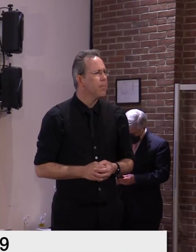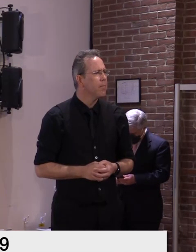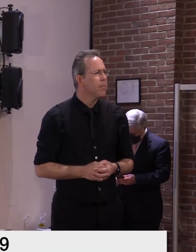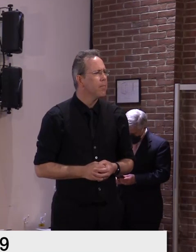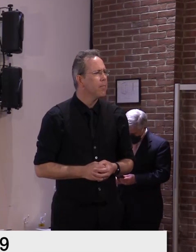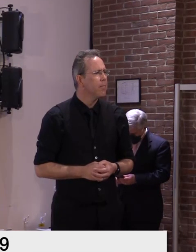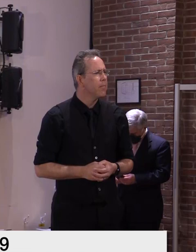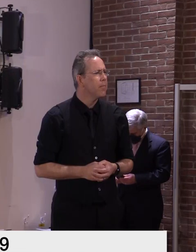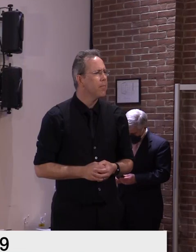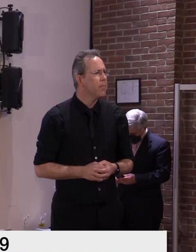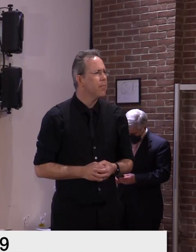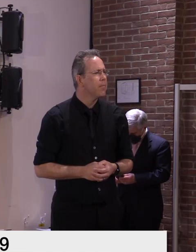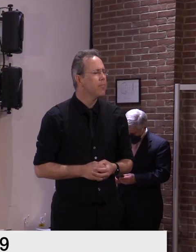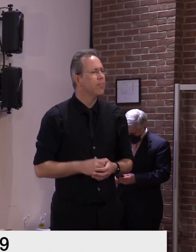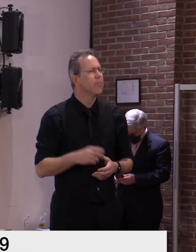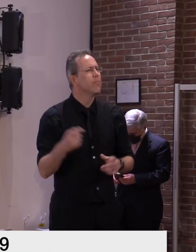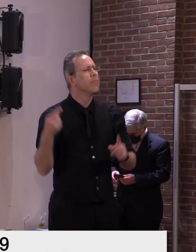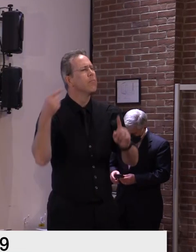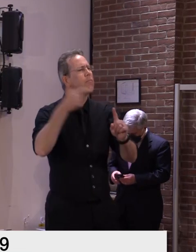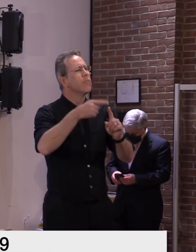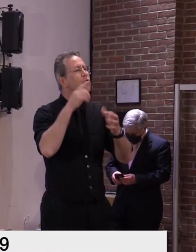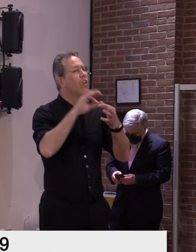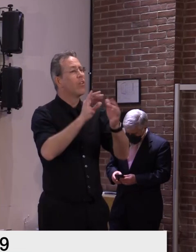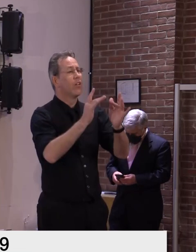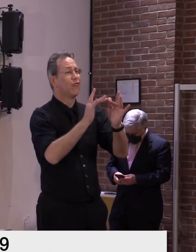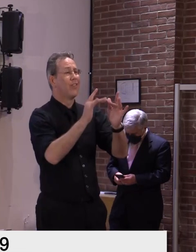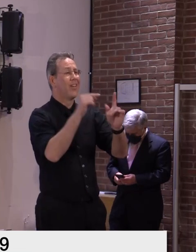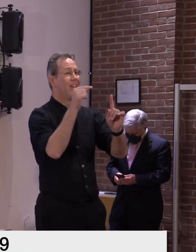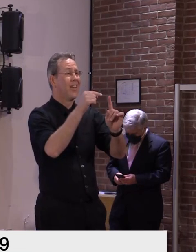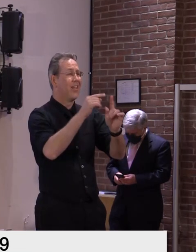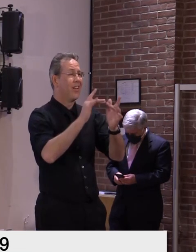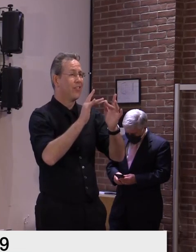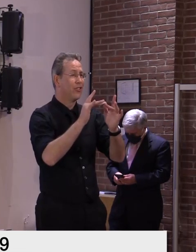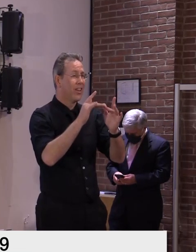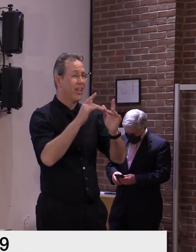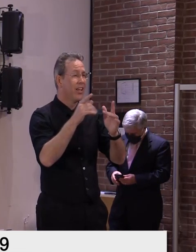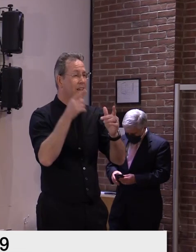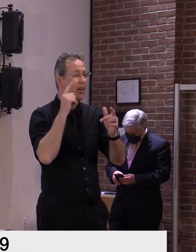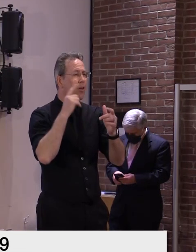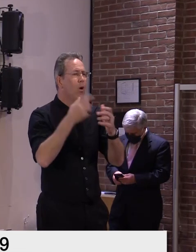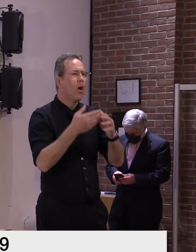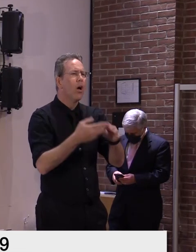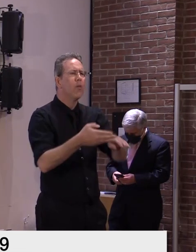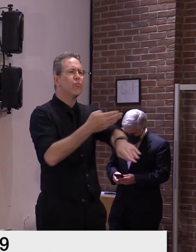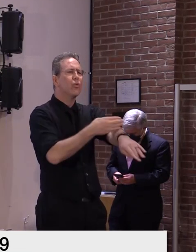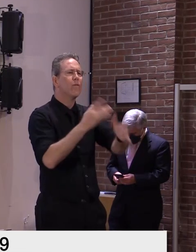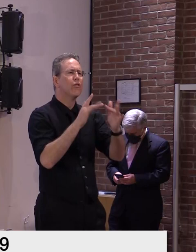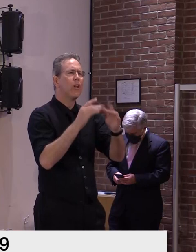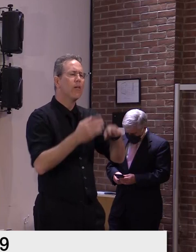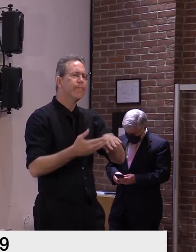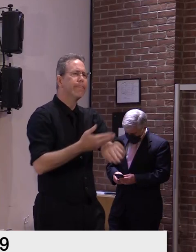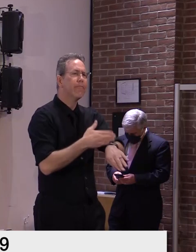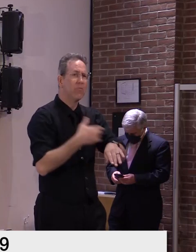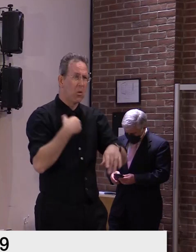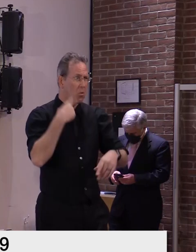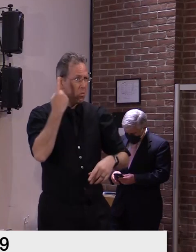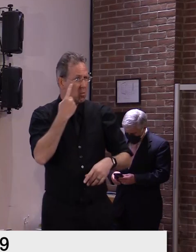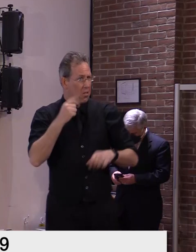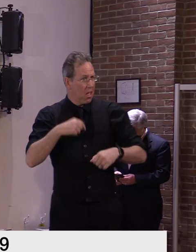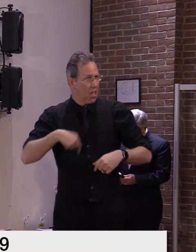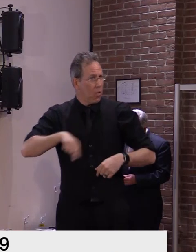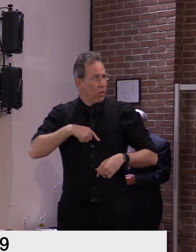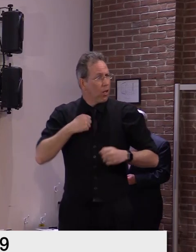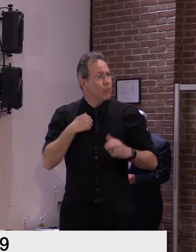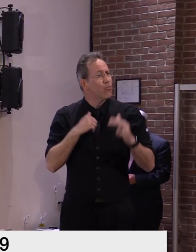might get left behind. Now, the residents of Vermont might not care about those kind of details. They just want the